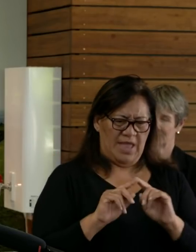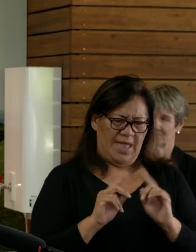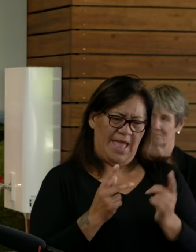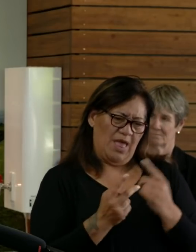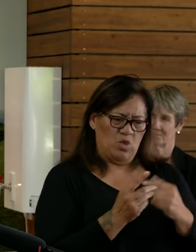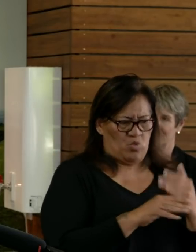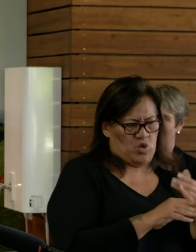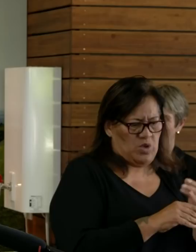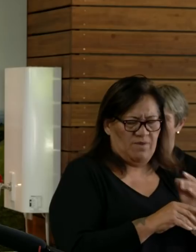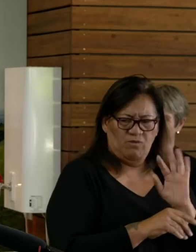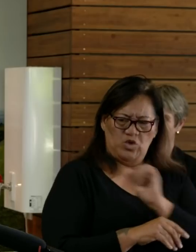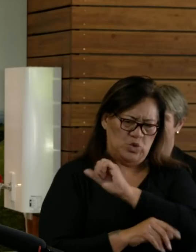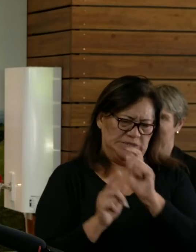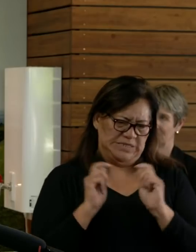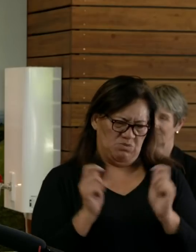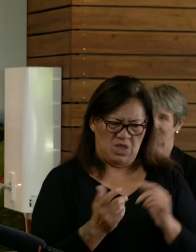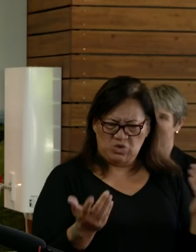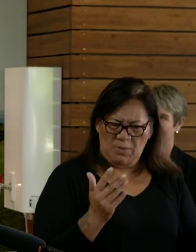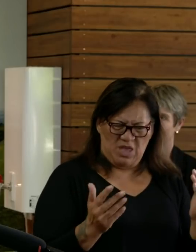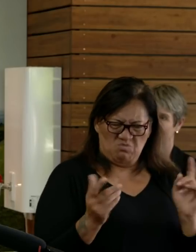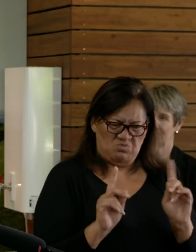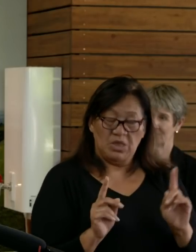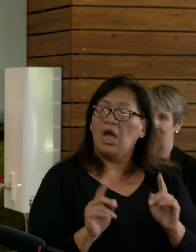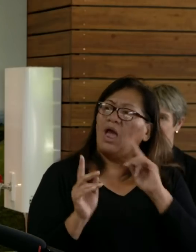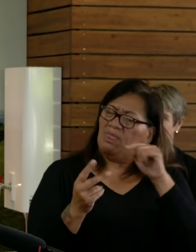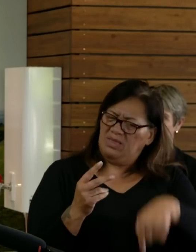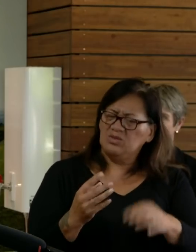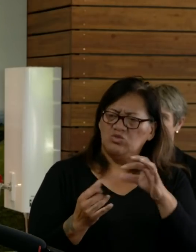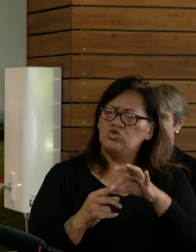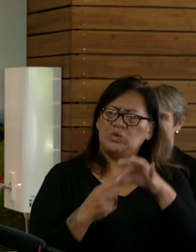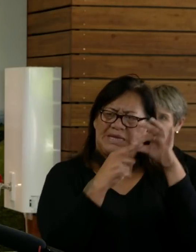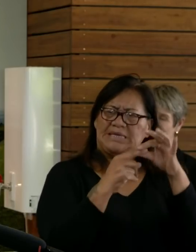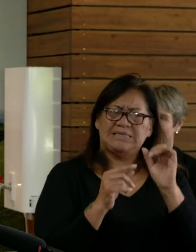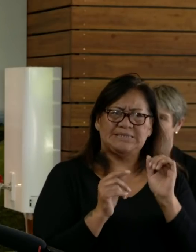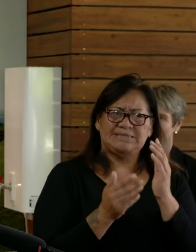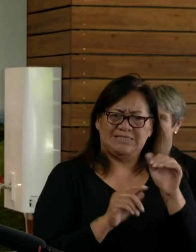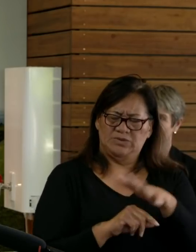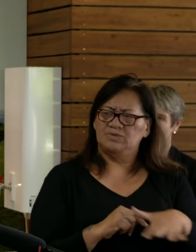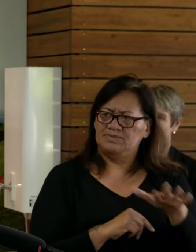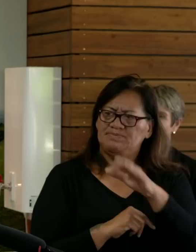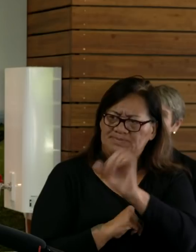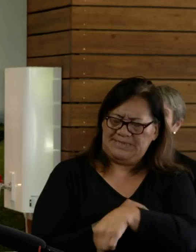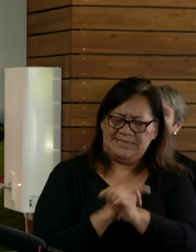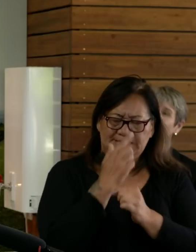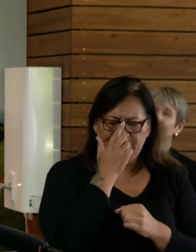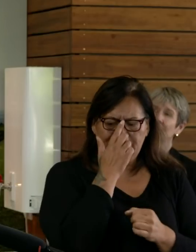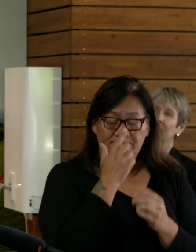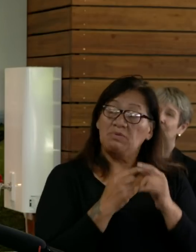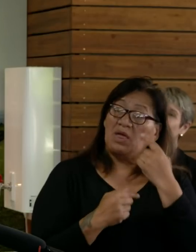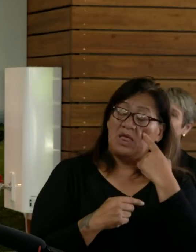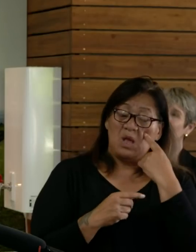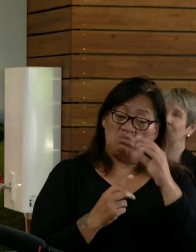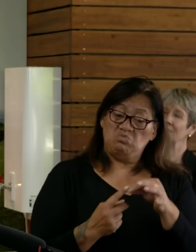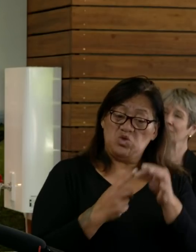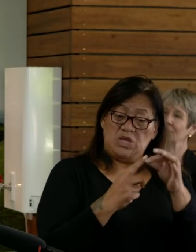been on? It's unique, but I think that unique